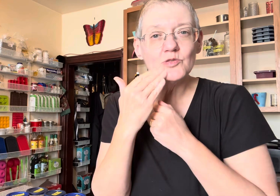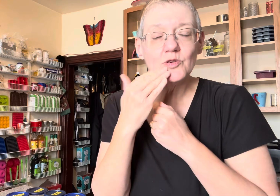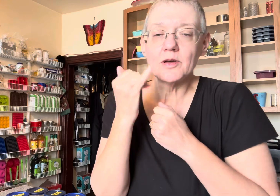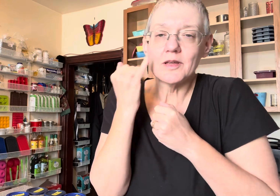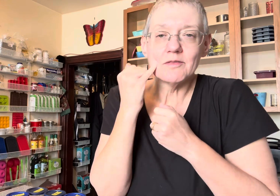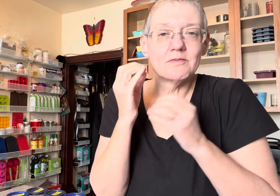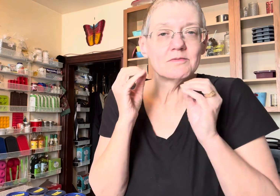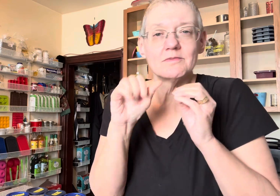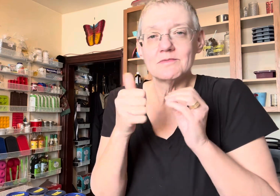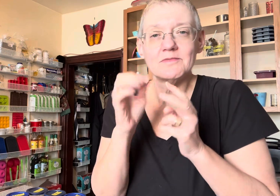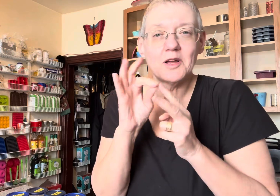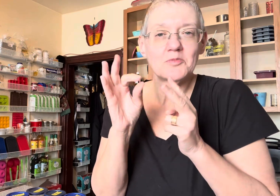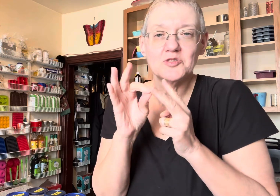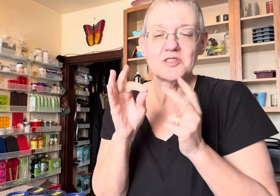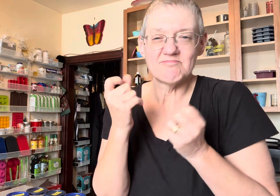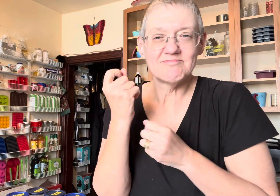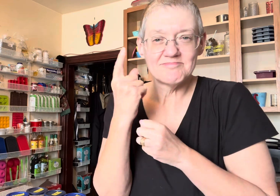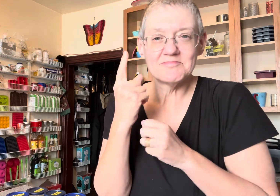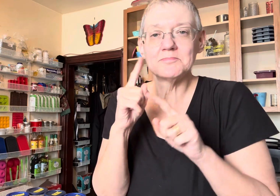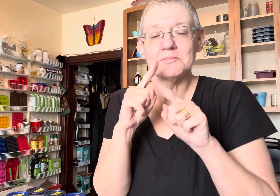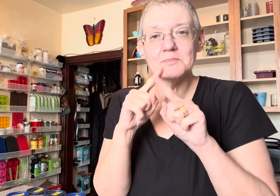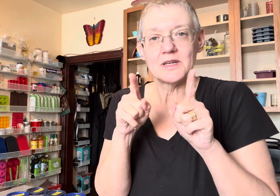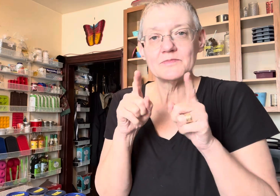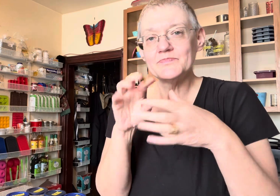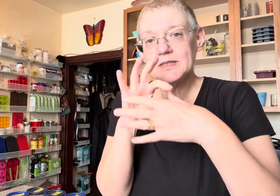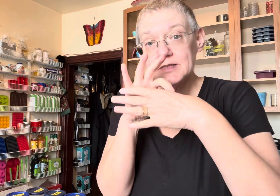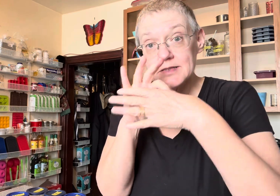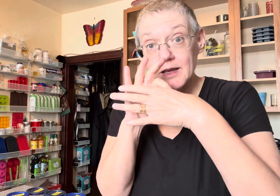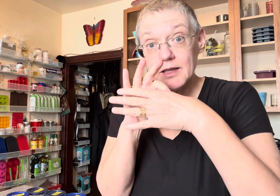Know and test your blood sugar. If you don't have any other options, I get it.